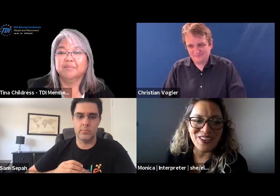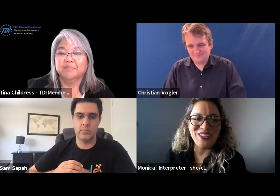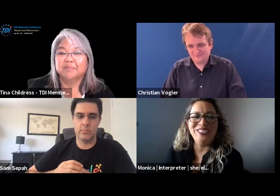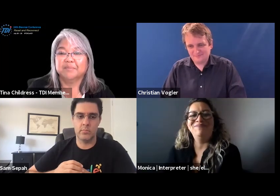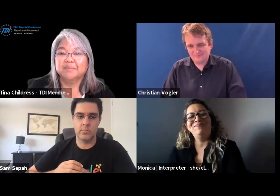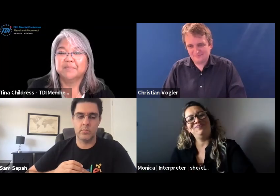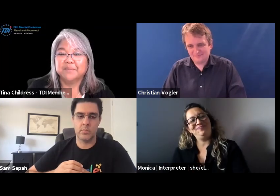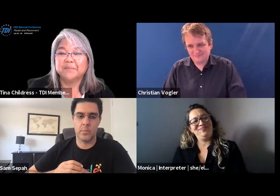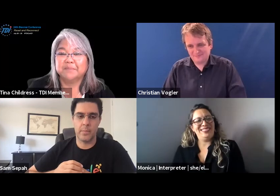ASR,